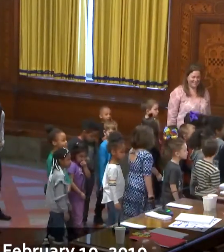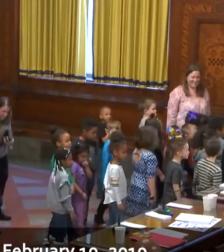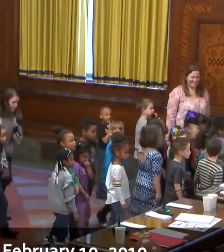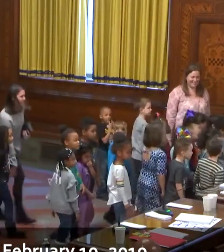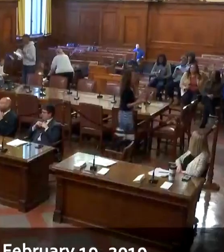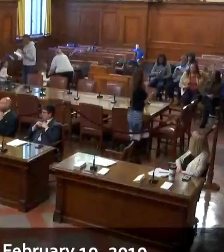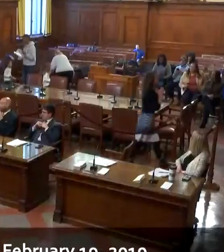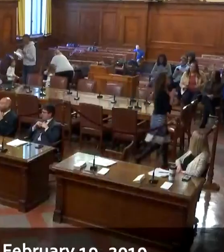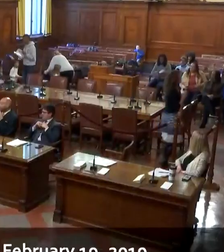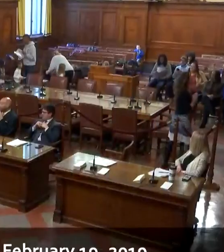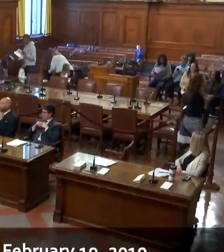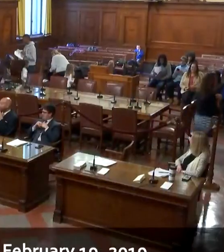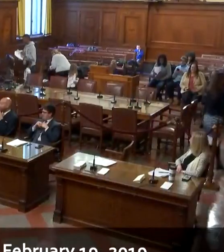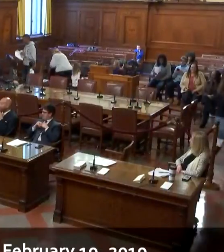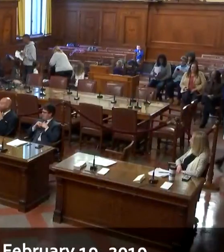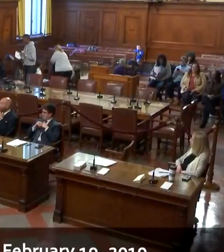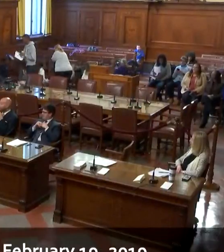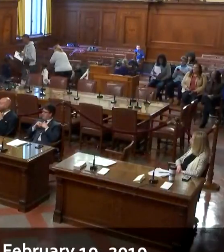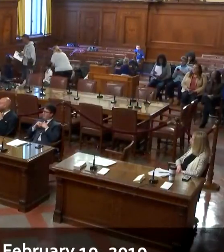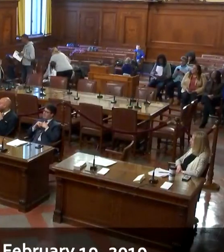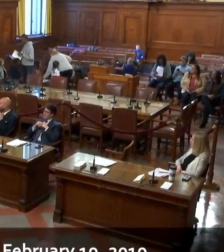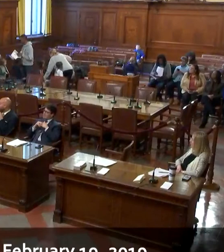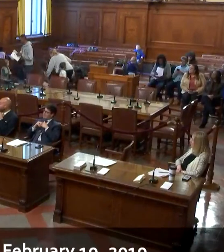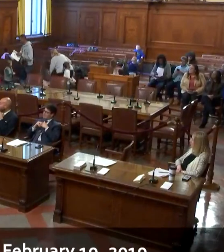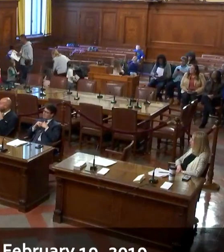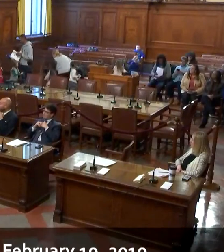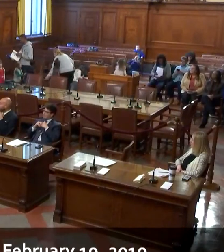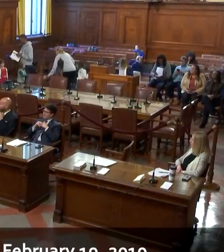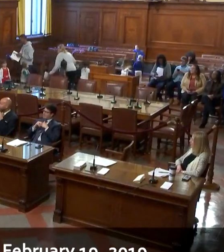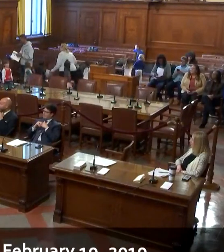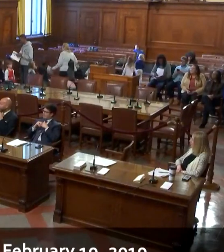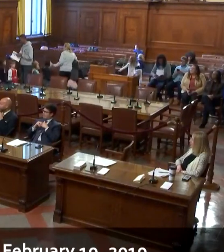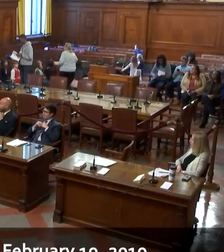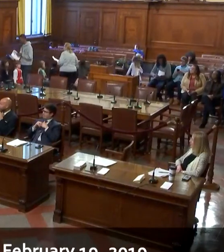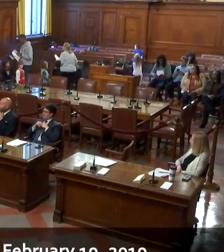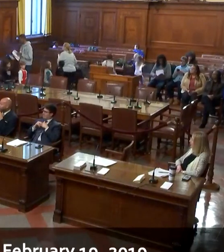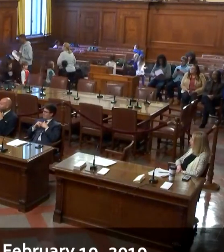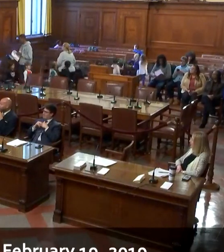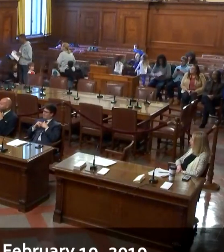Nice job. All right, Phillips.